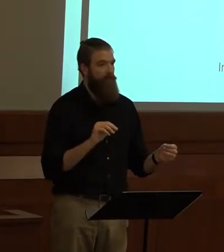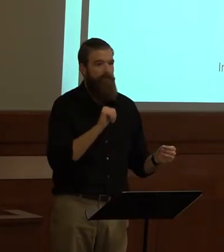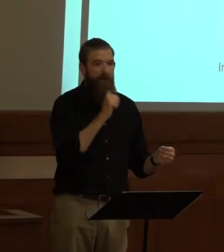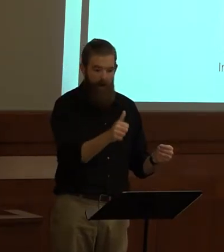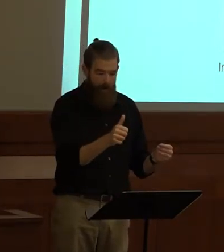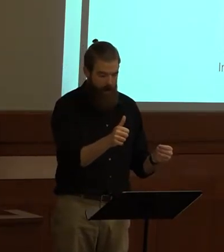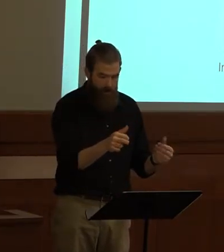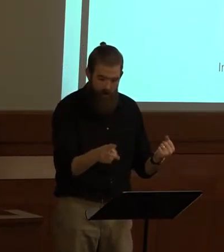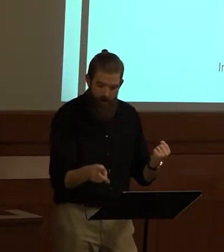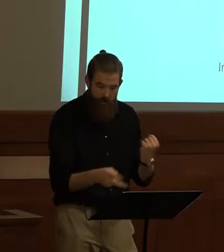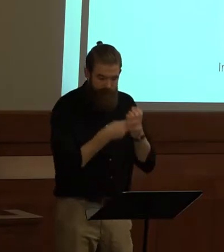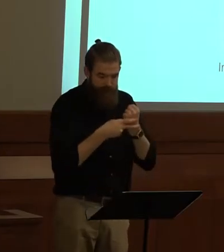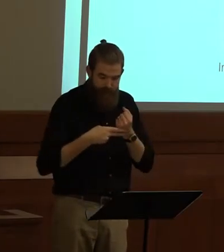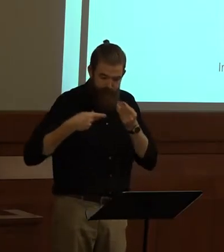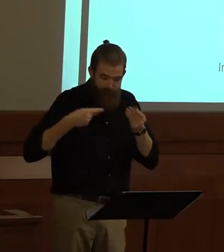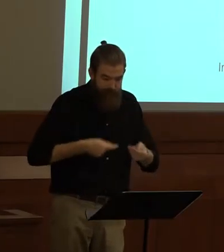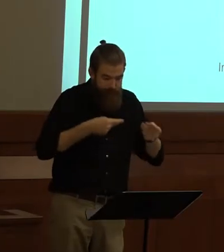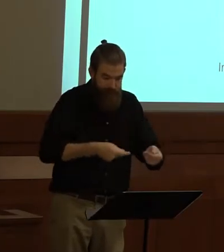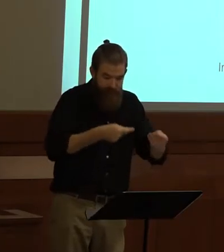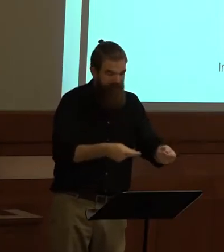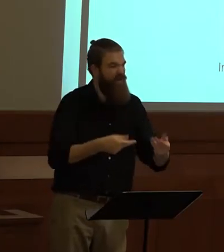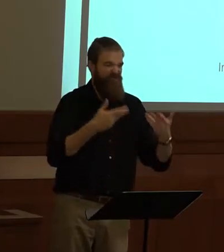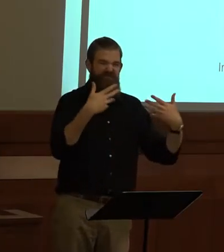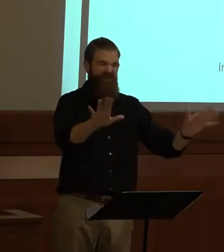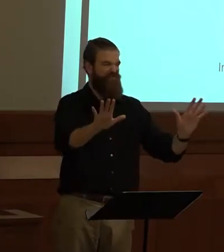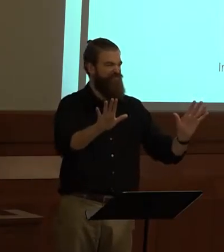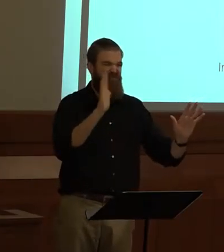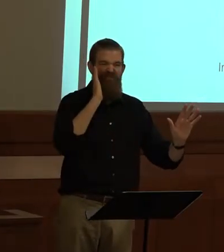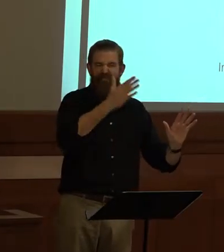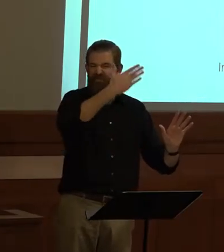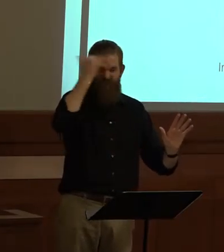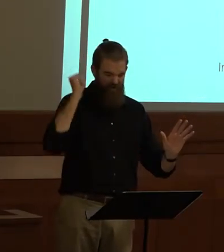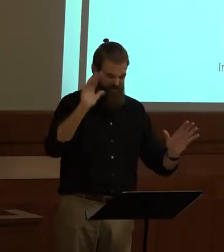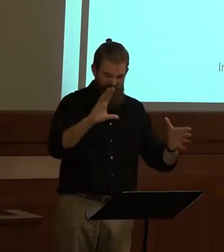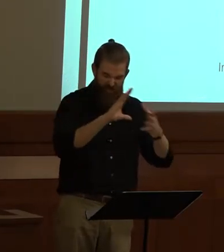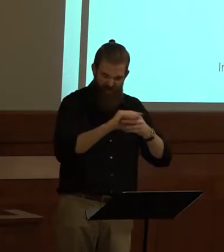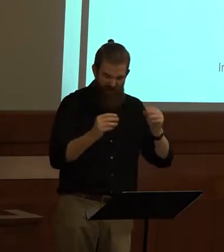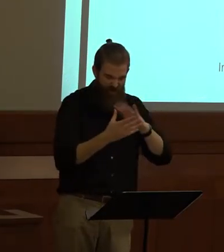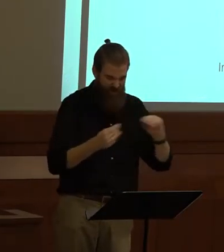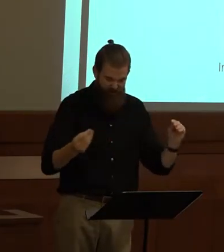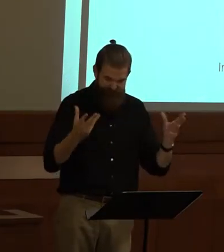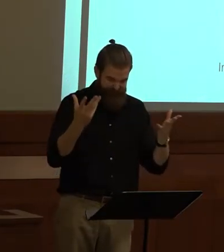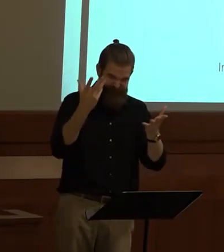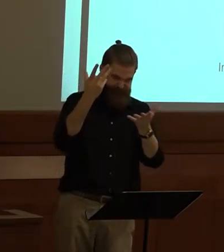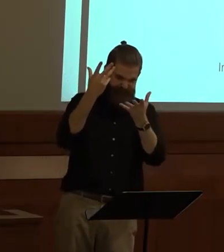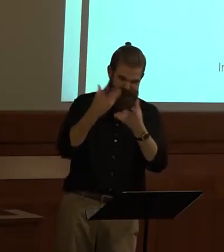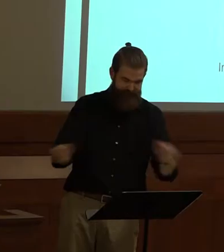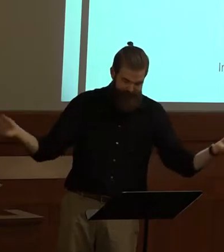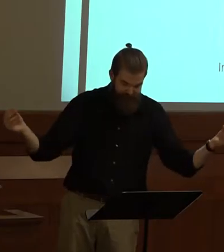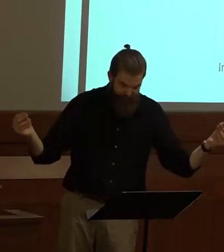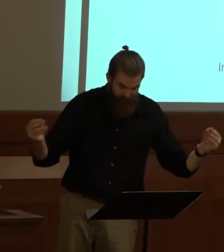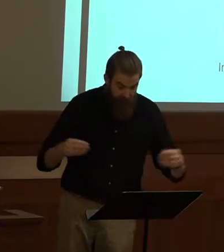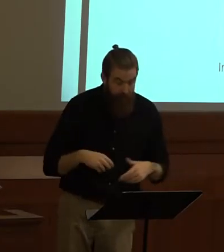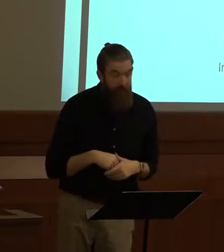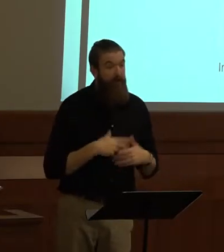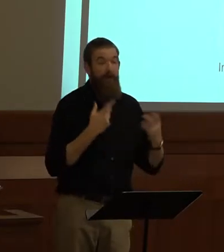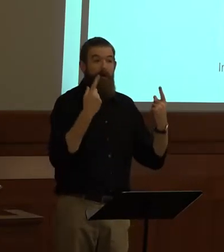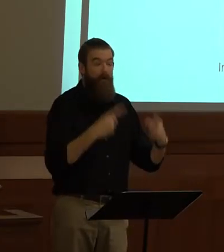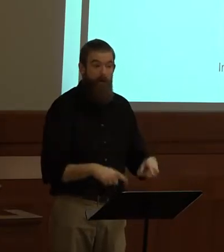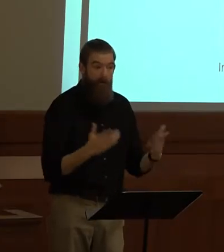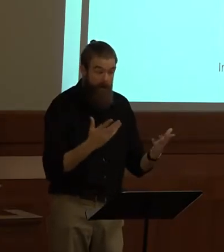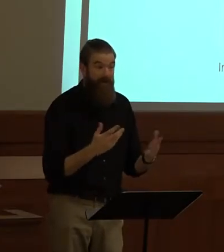publication, it contributed to the first appearances of culturally deaf vocations on three continents. Although his